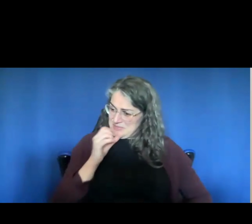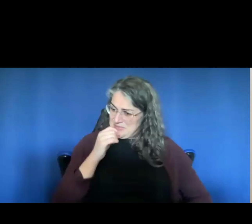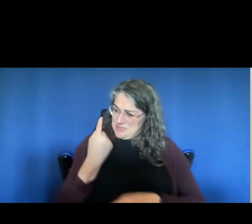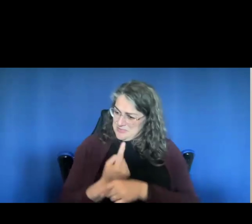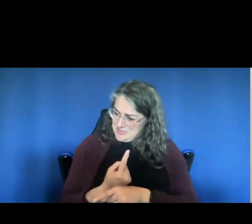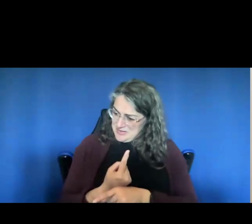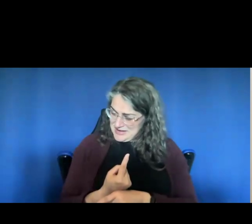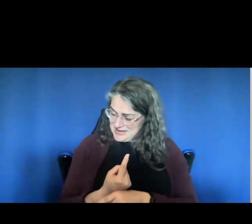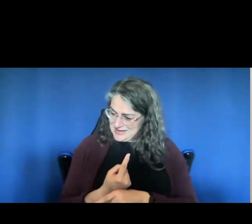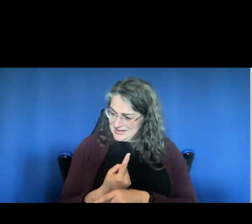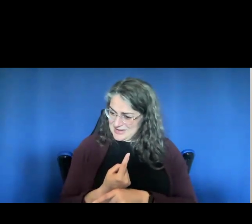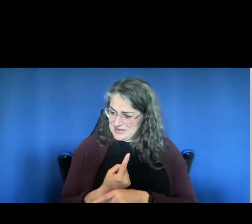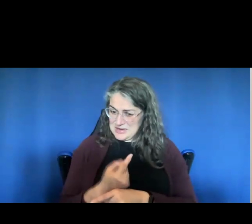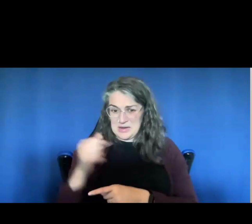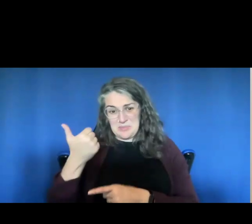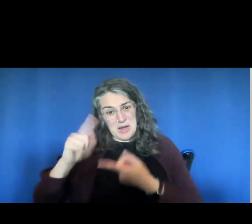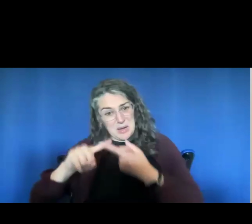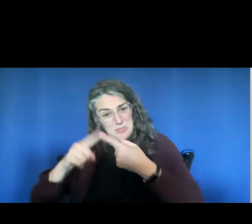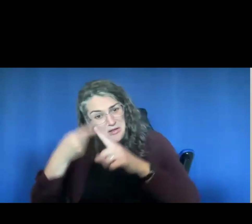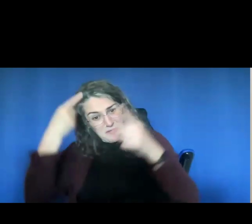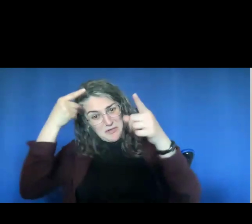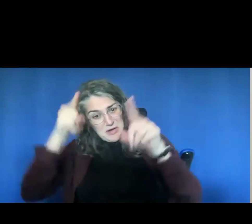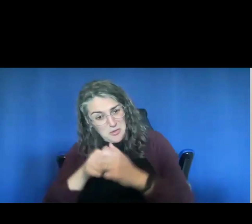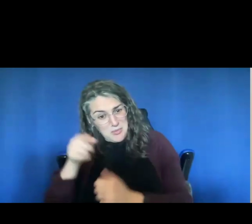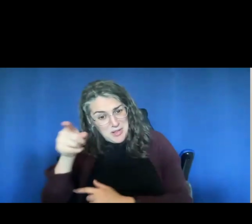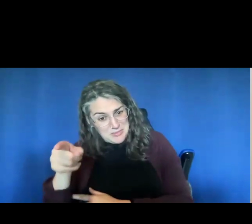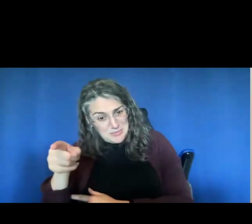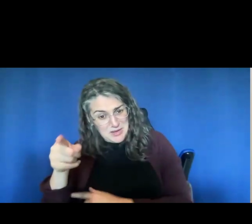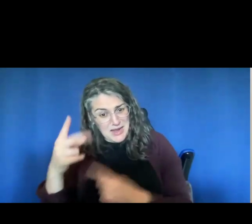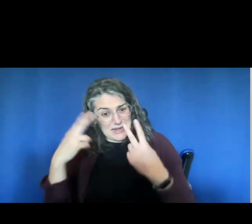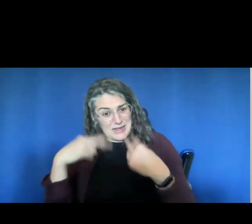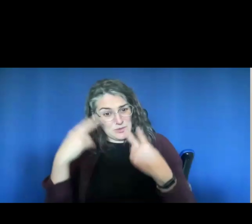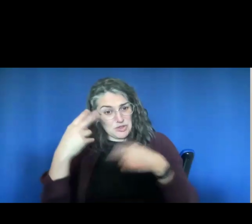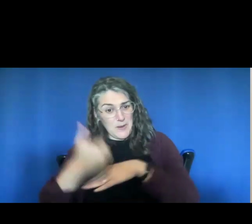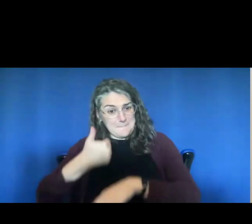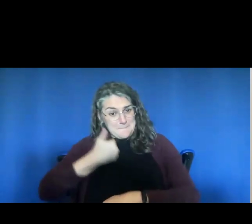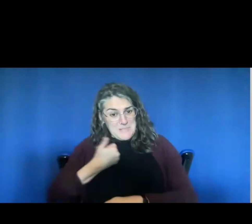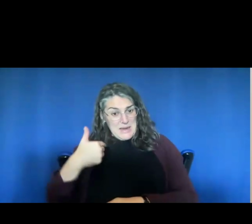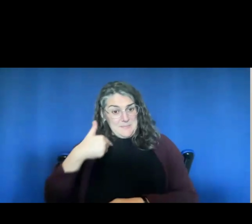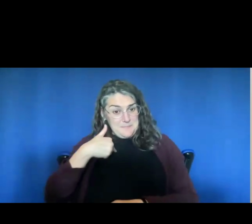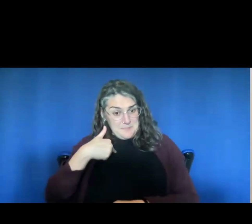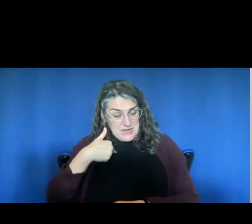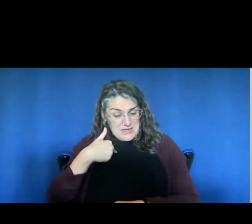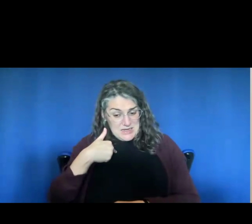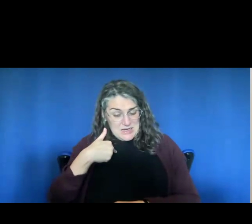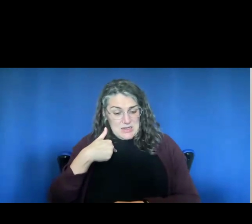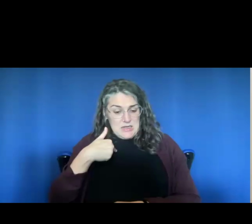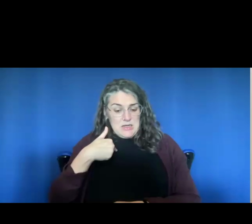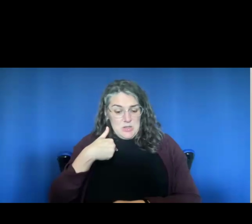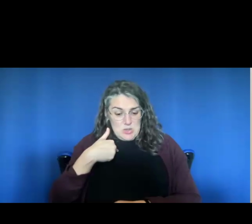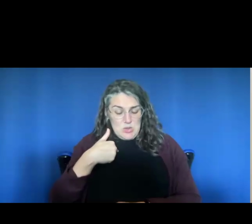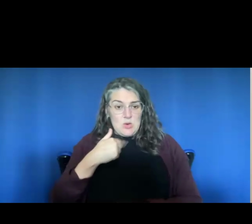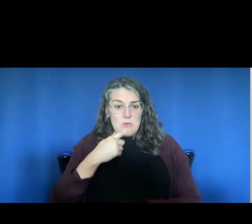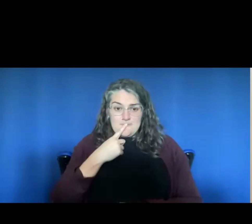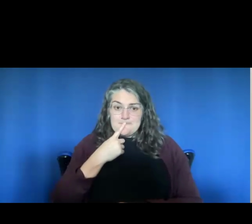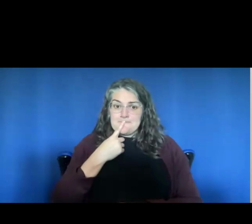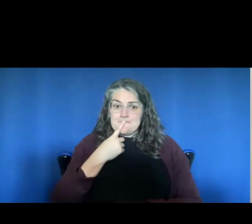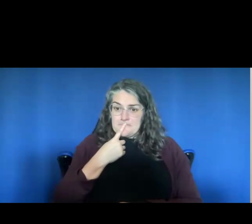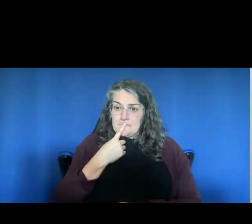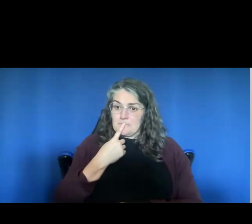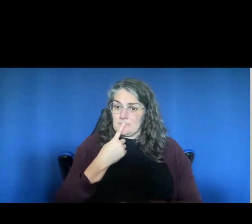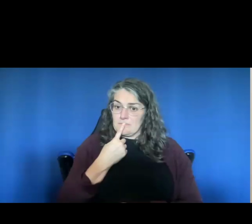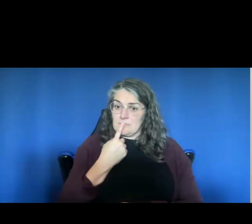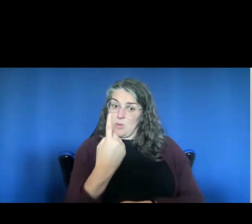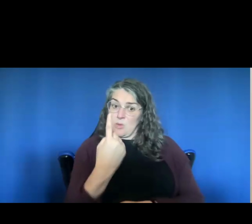Maybe my other friends would agree with Jana, and worse, they would judge me and blame me. So I shared my story with that one